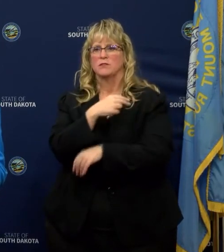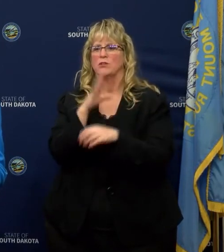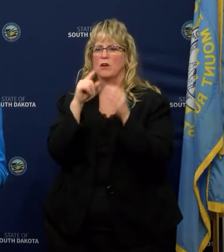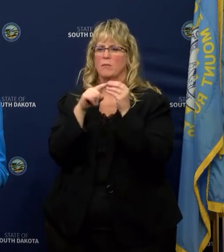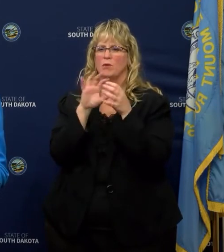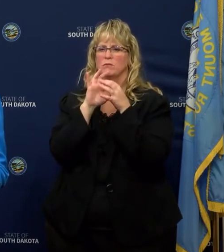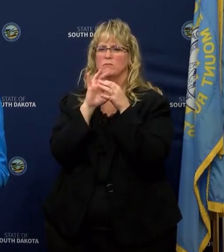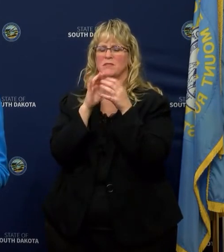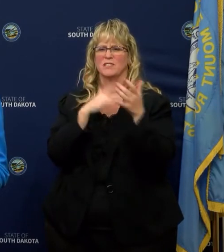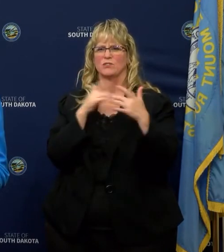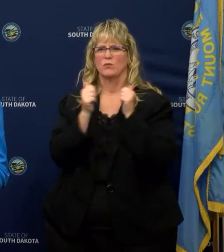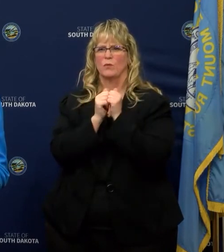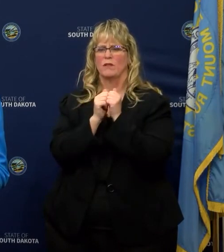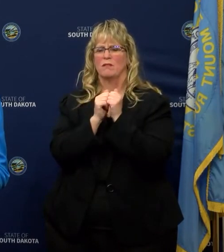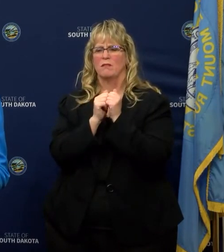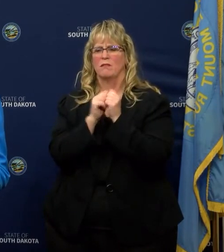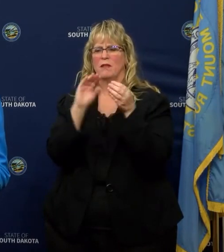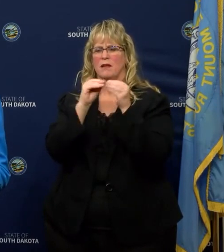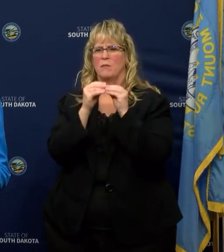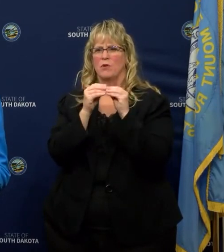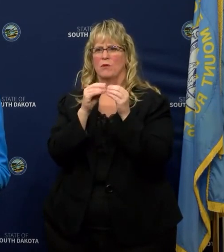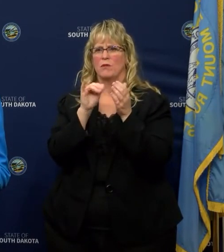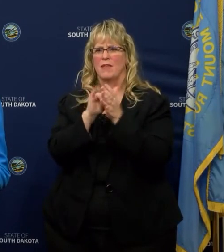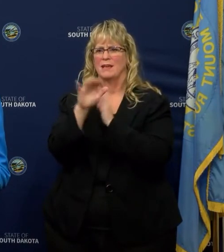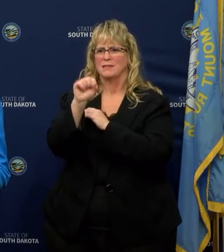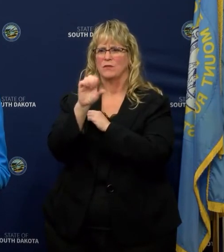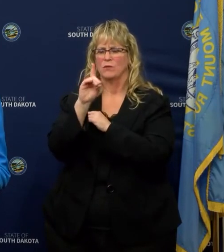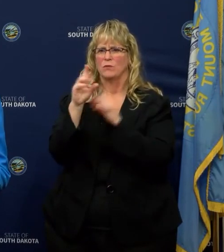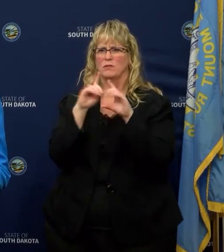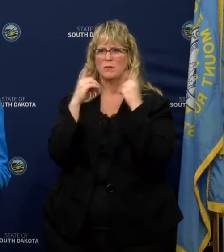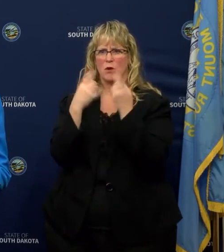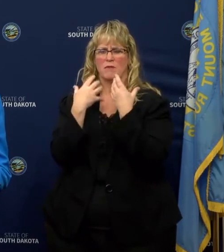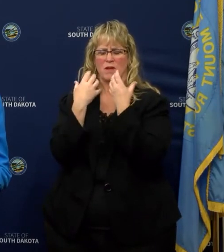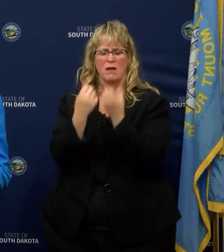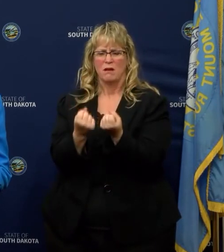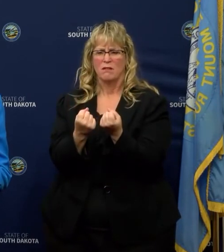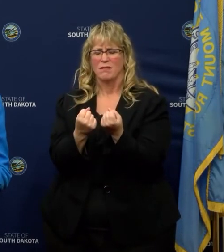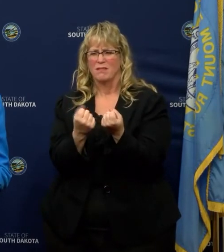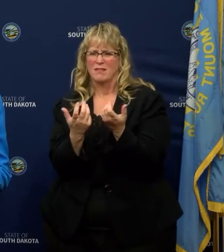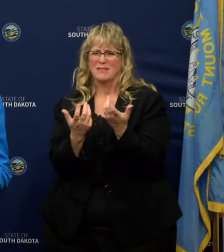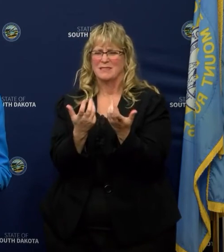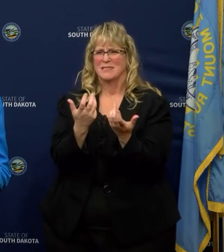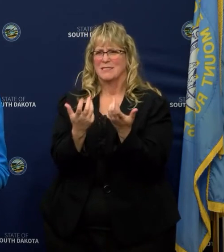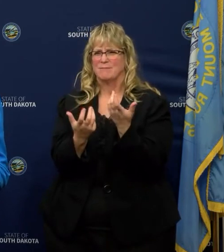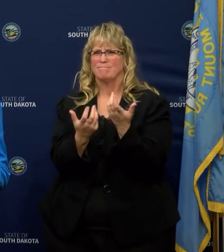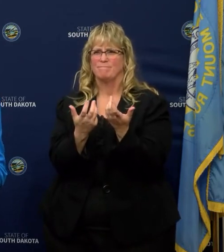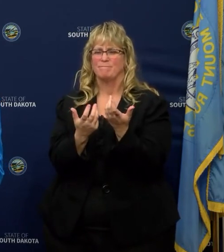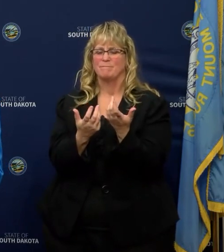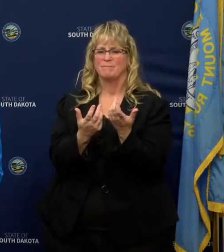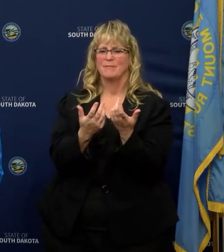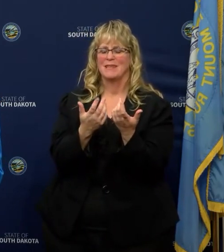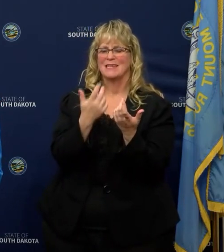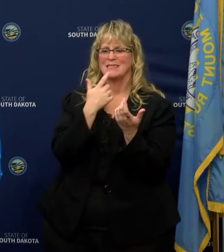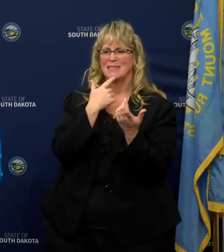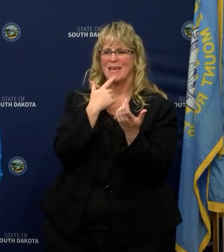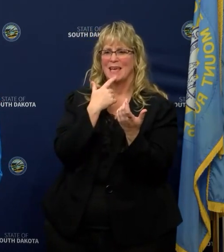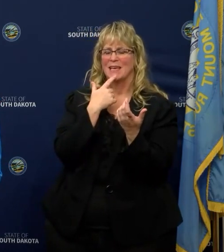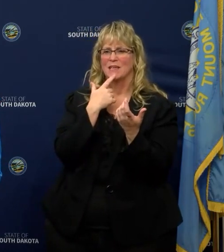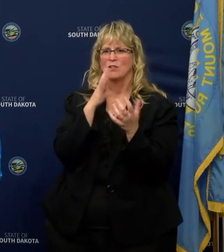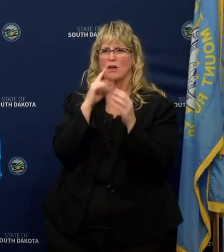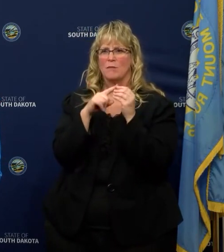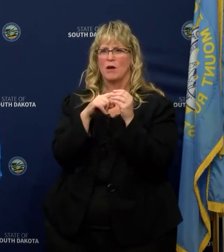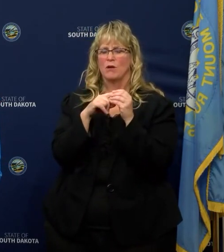number reporting and finding out if South Dakota's Department of Health is kind of saying this and telling us in enough time